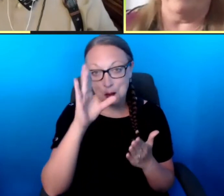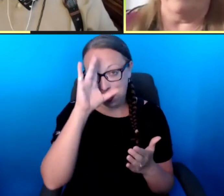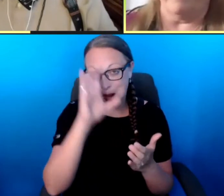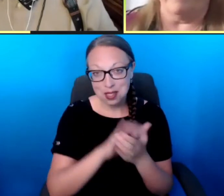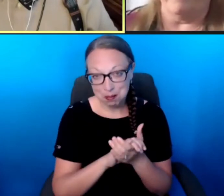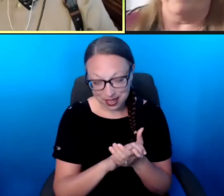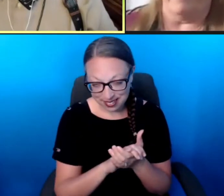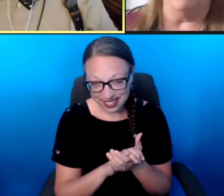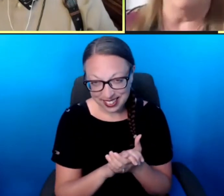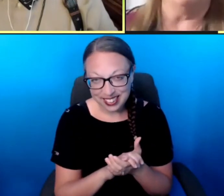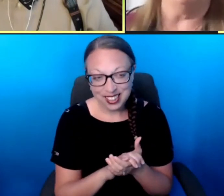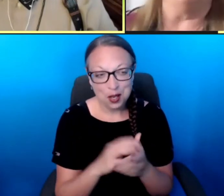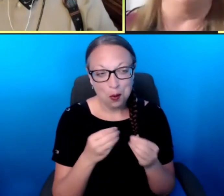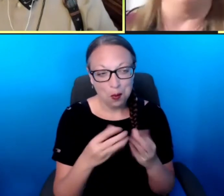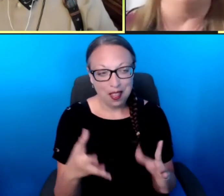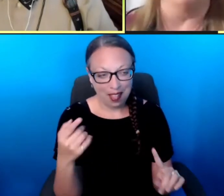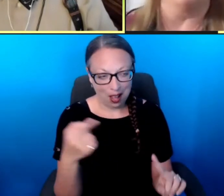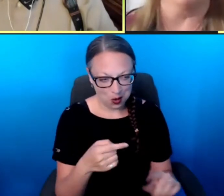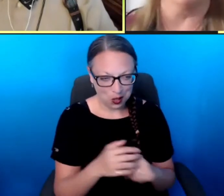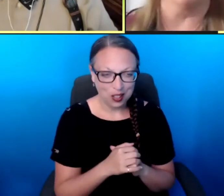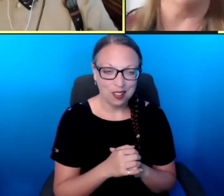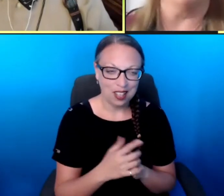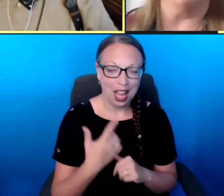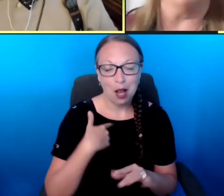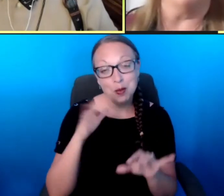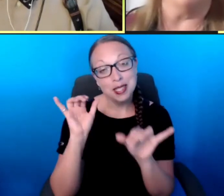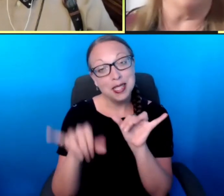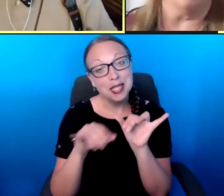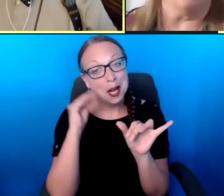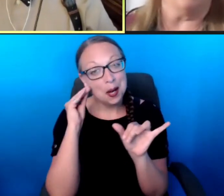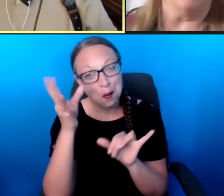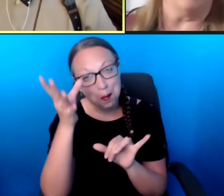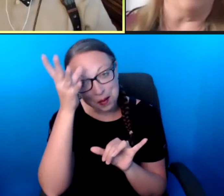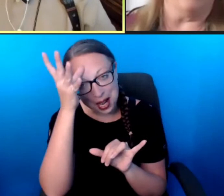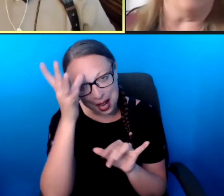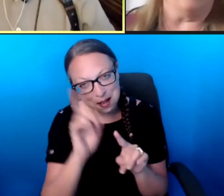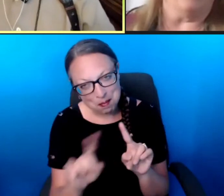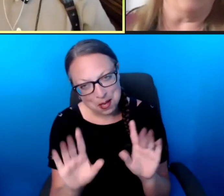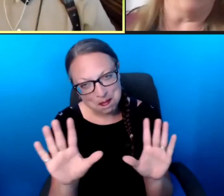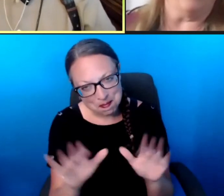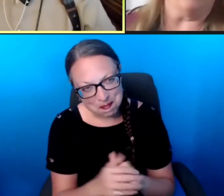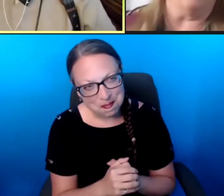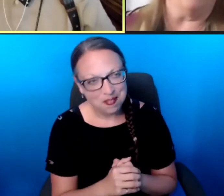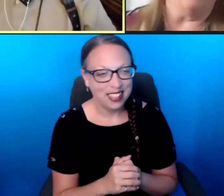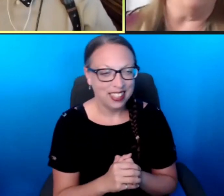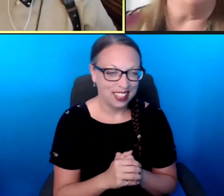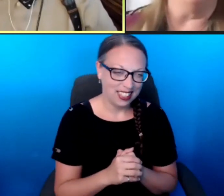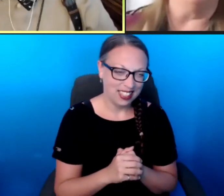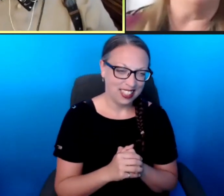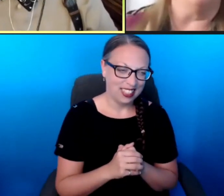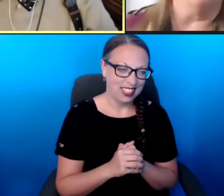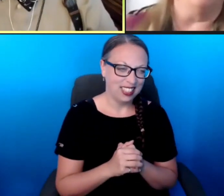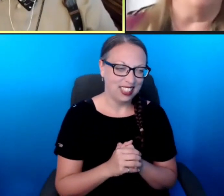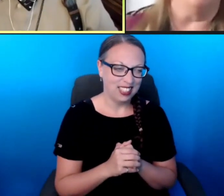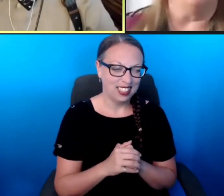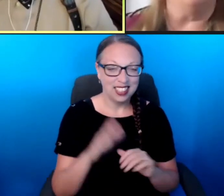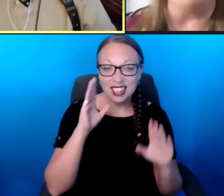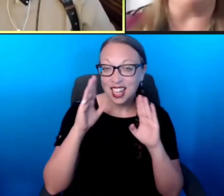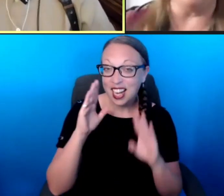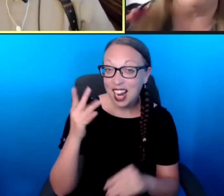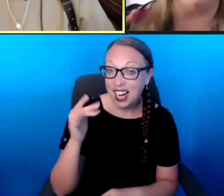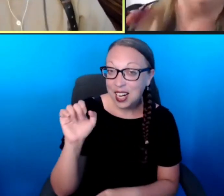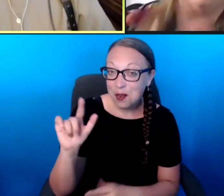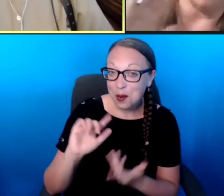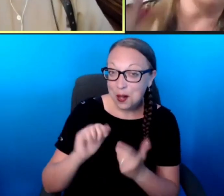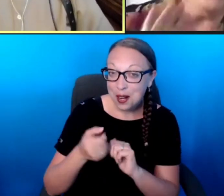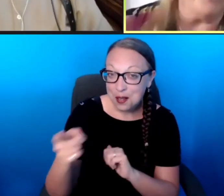wife. I was the stay-at-home dad, but yeah. Did I say that? Hey, Carol, how are